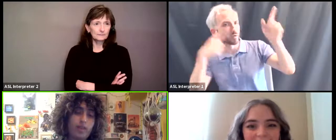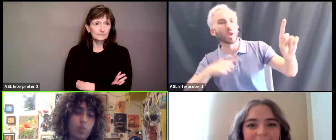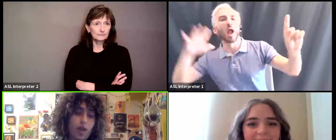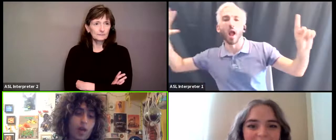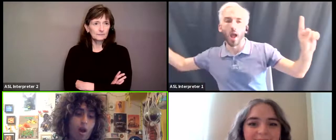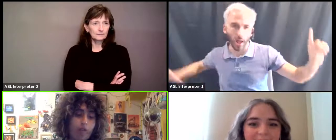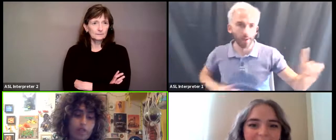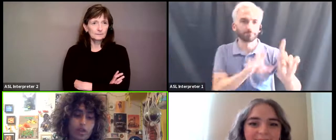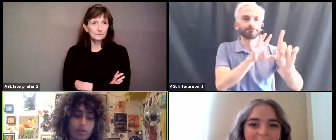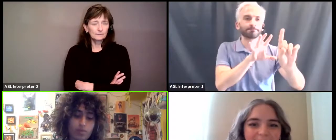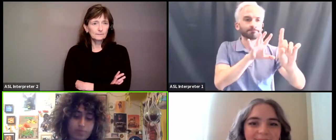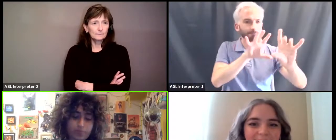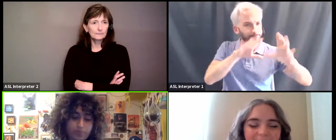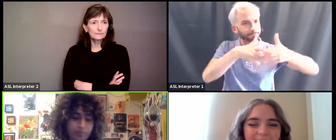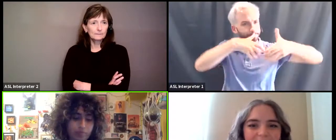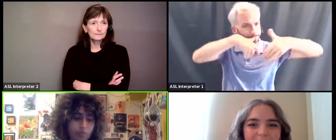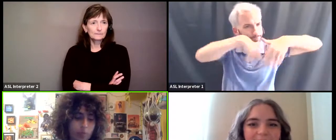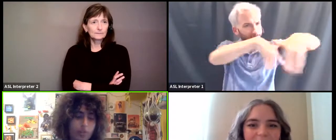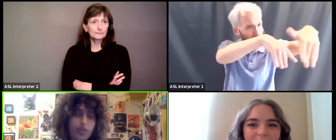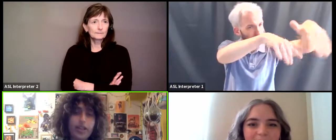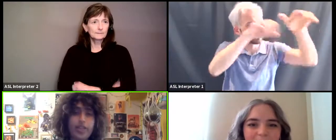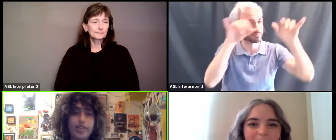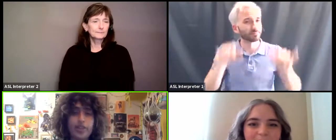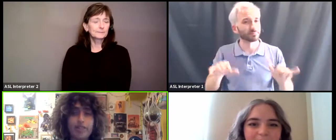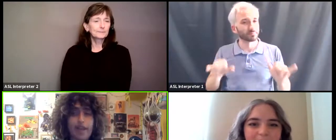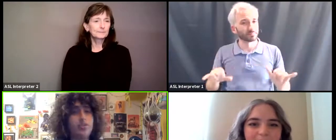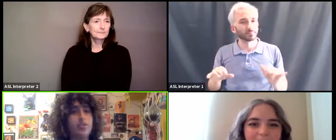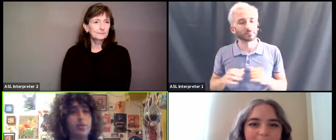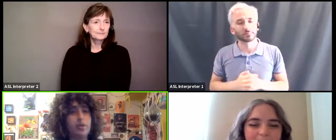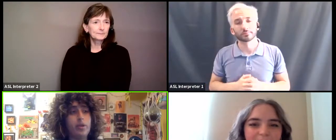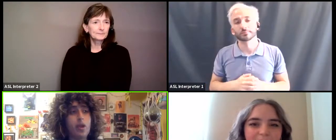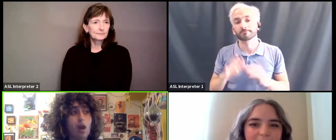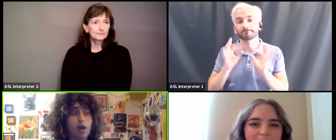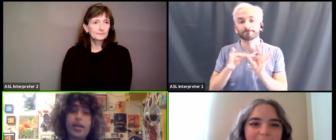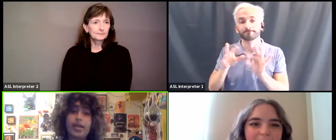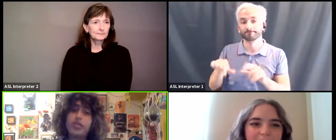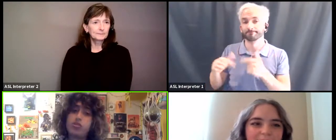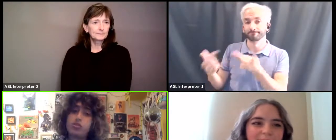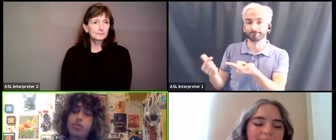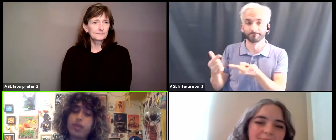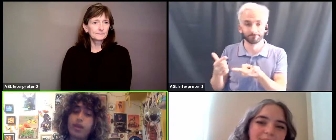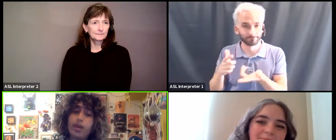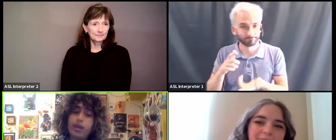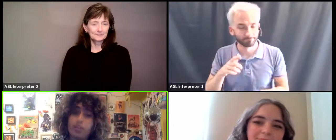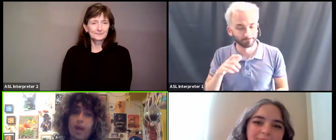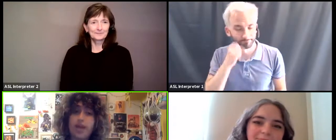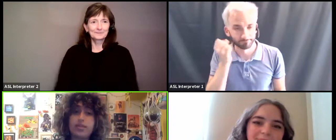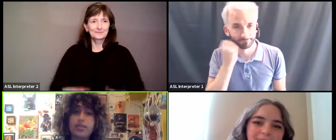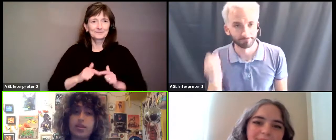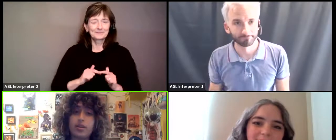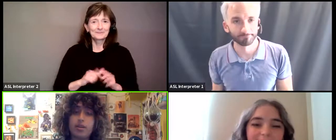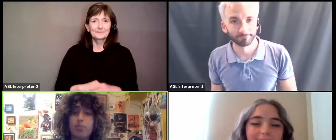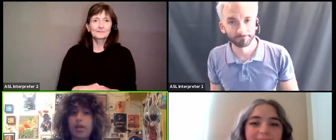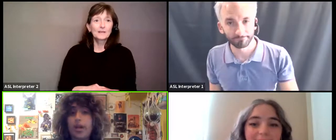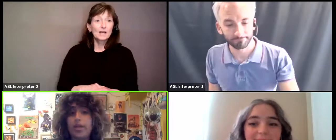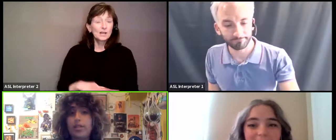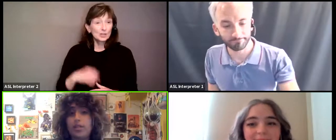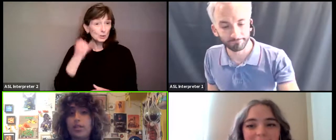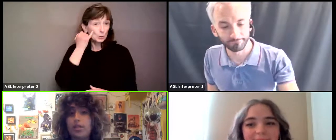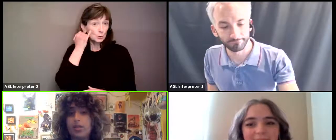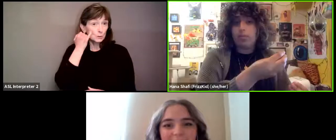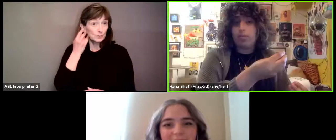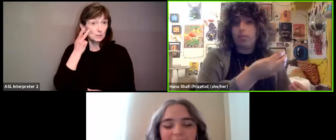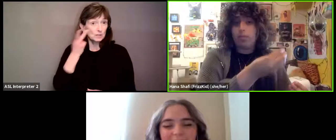And that's why often when we look at the history of fascism, art gets extremely suppressed,